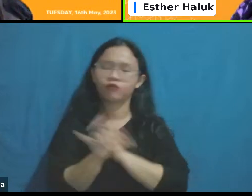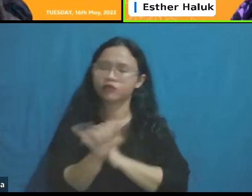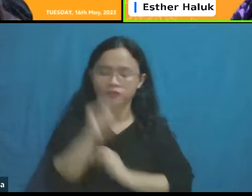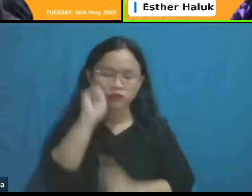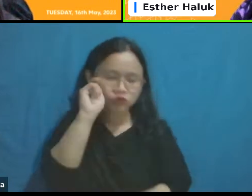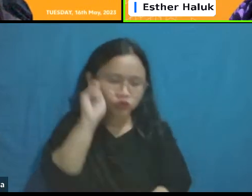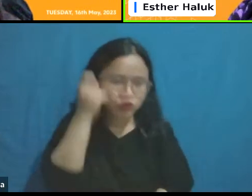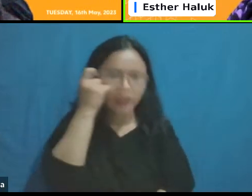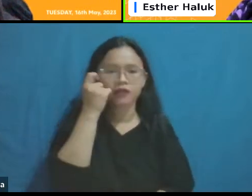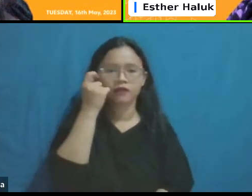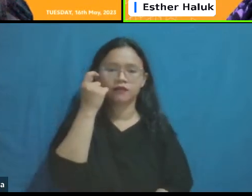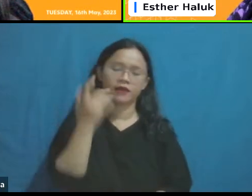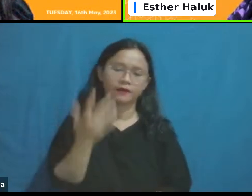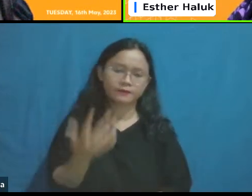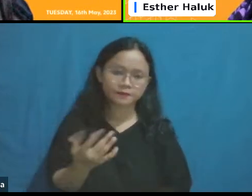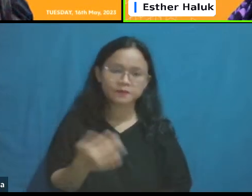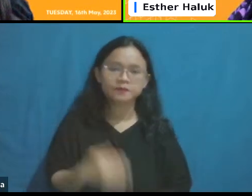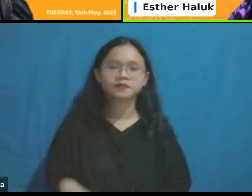ask